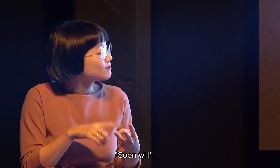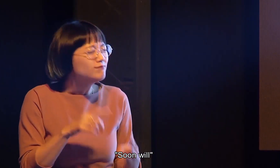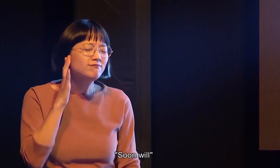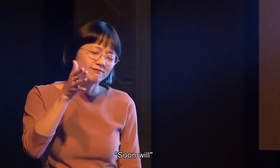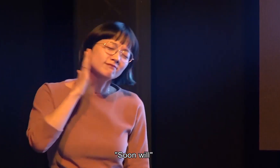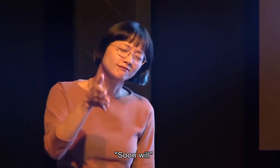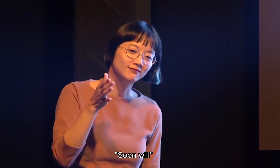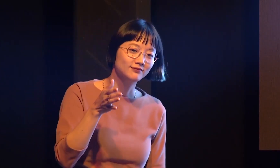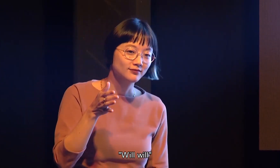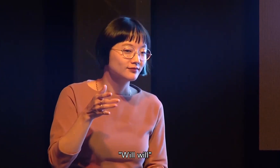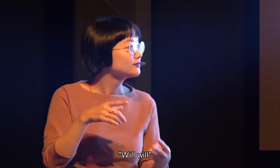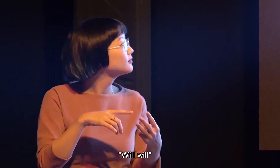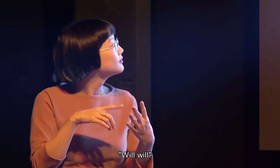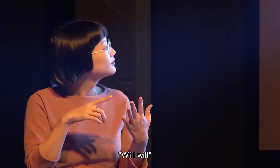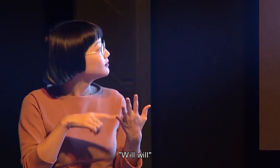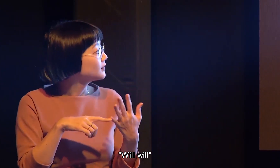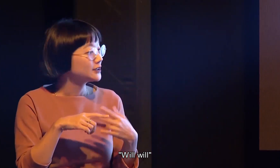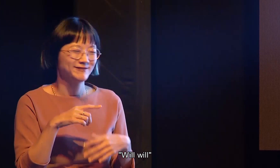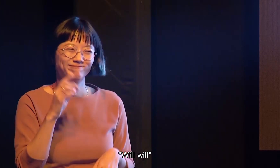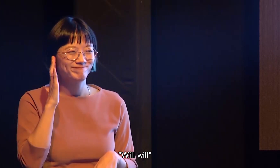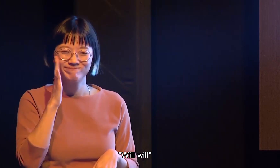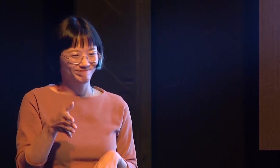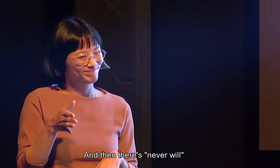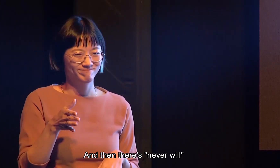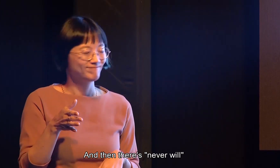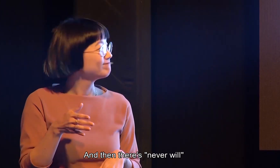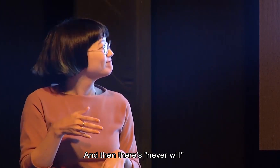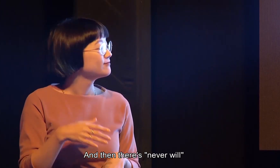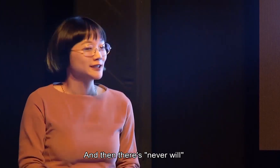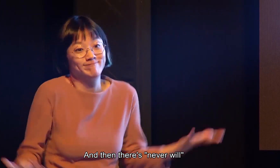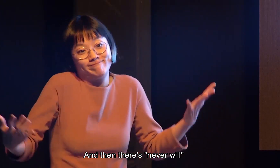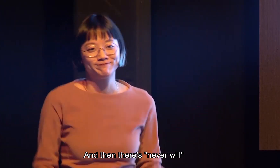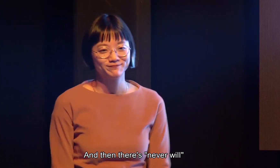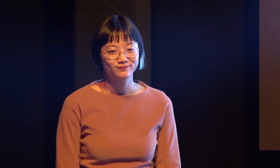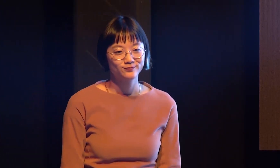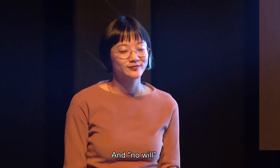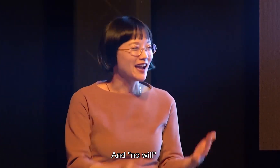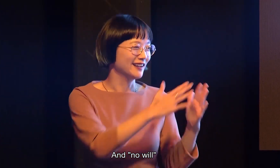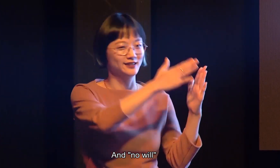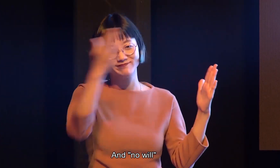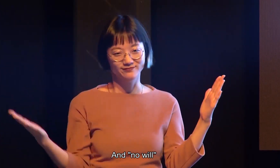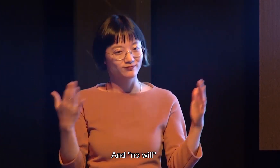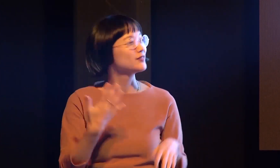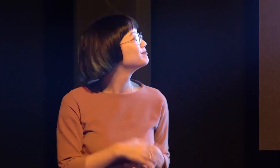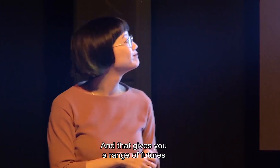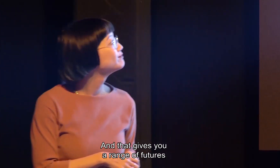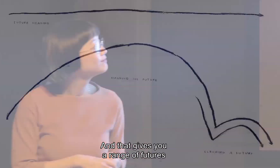will. Will. Then there's never will, and no will. And that gives